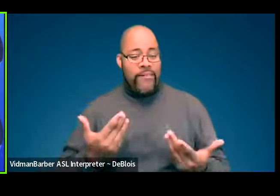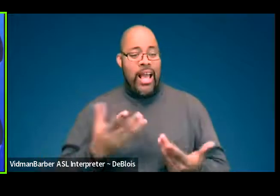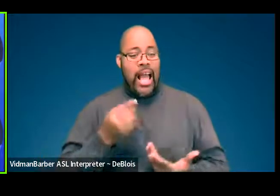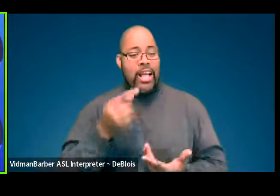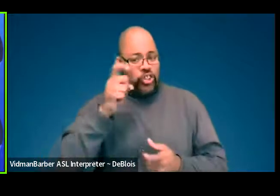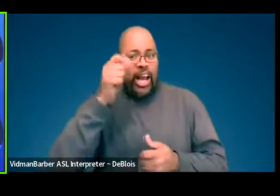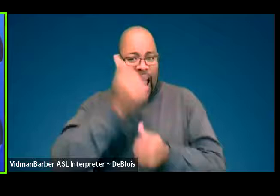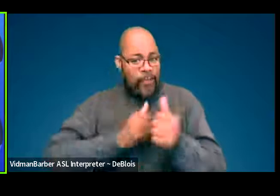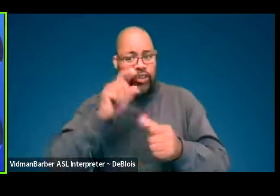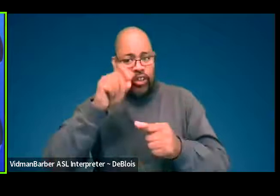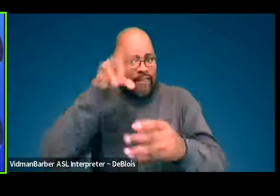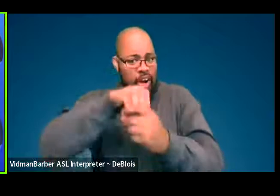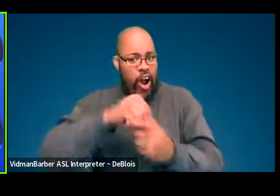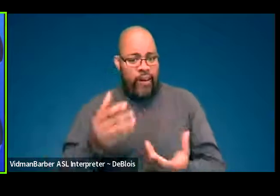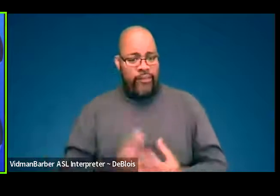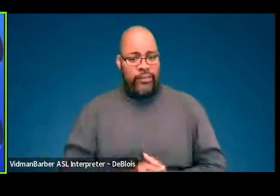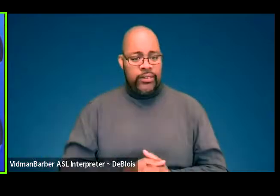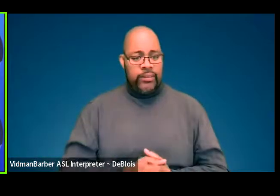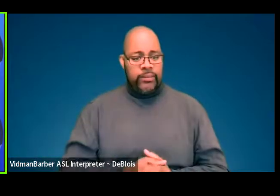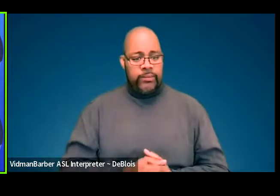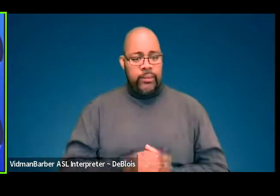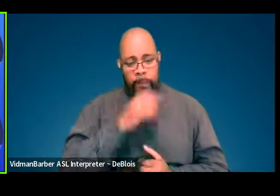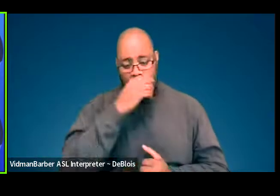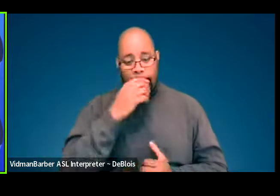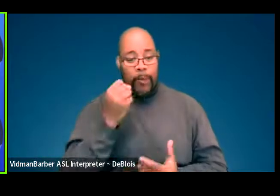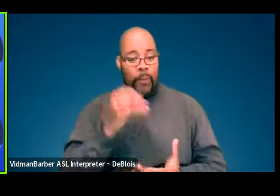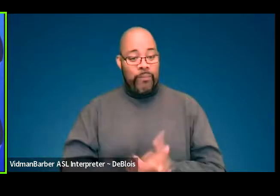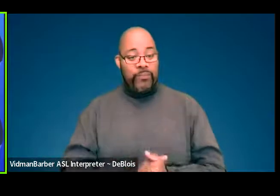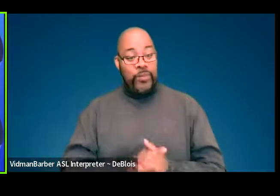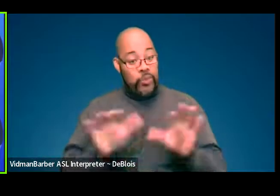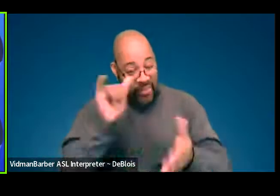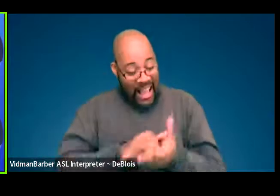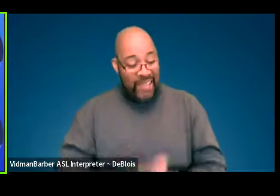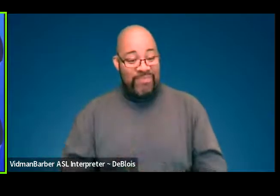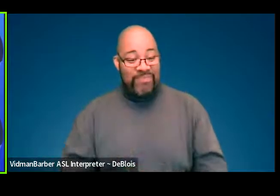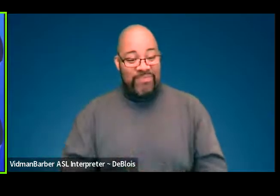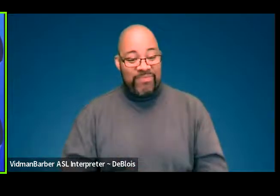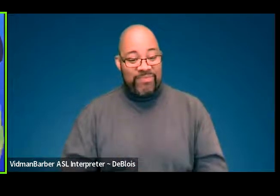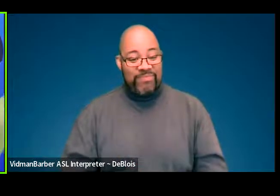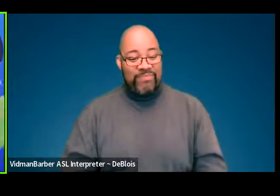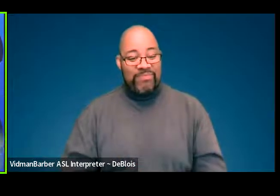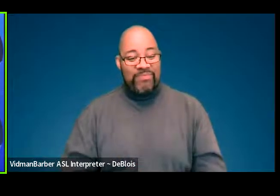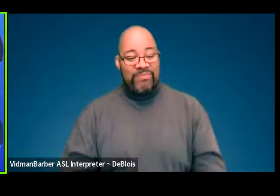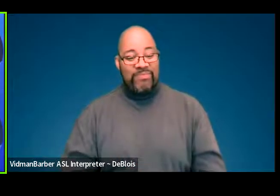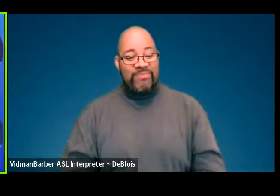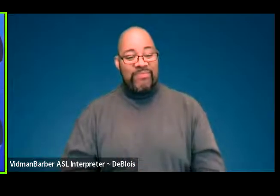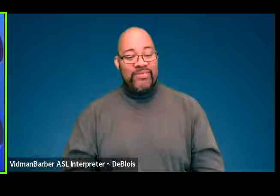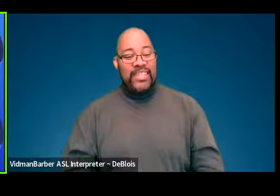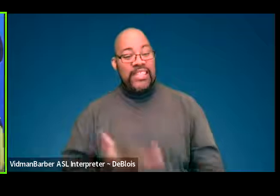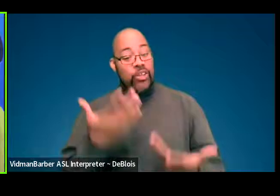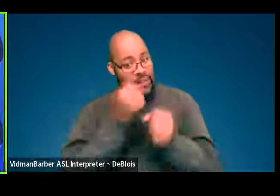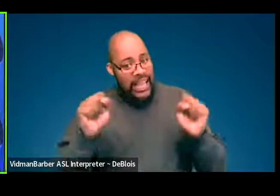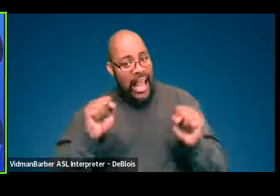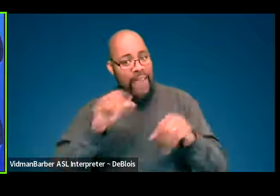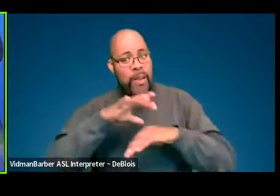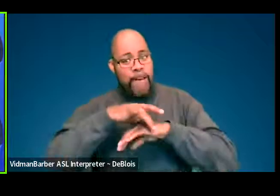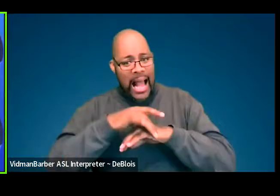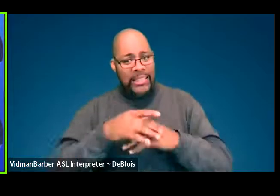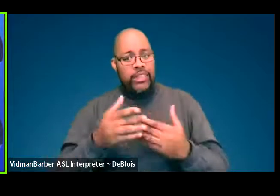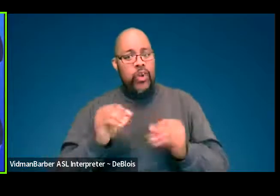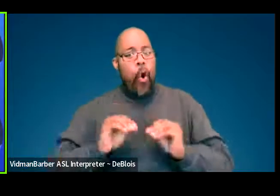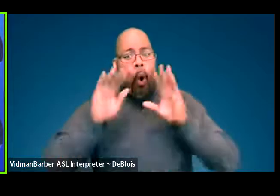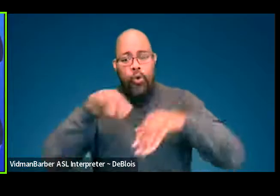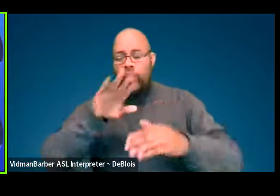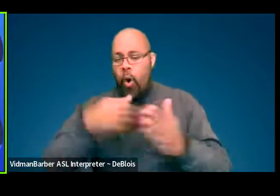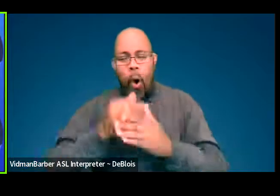be everybody. Like, it should be everybody. So let's do this. Let's go save the planet, the ocean, all of the